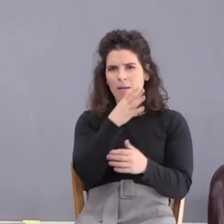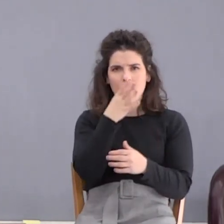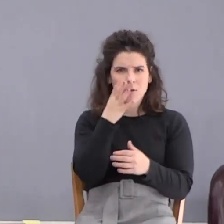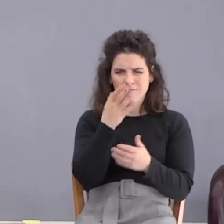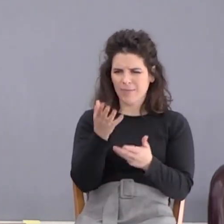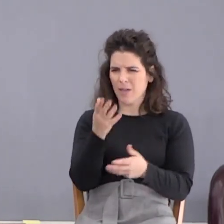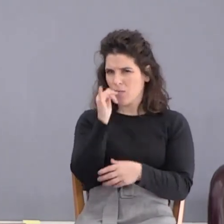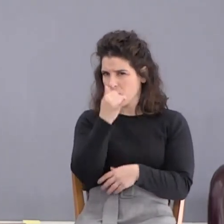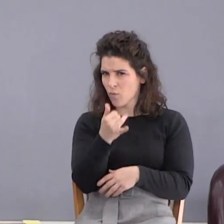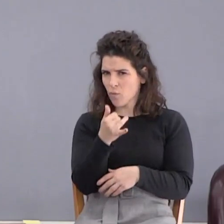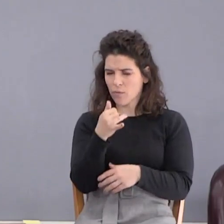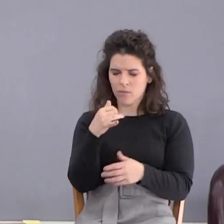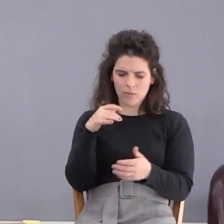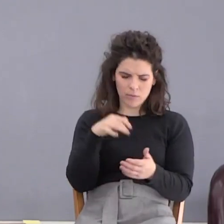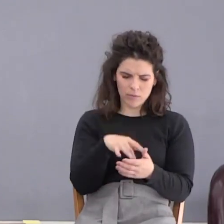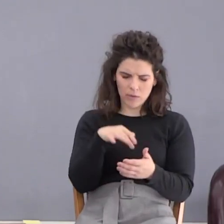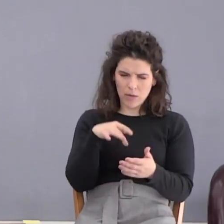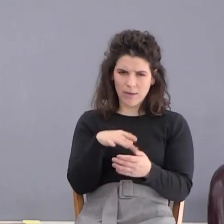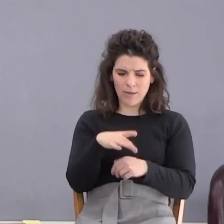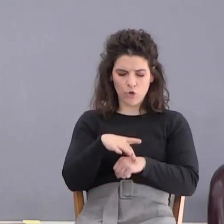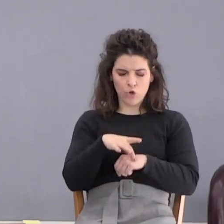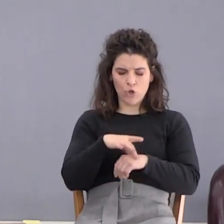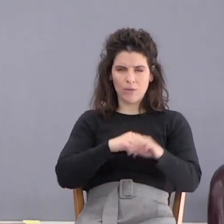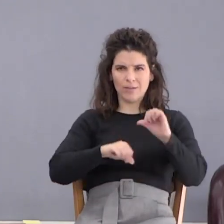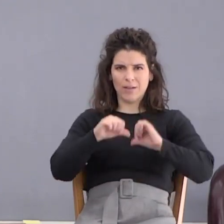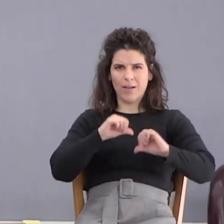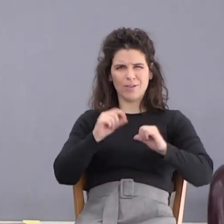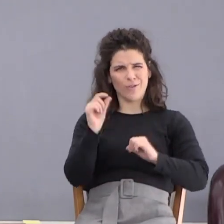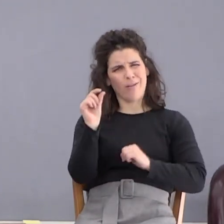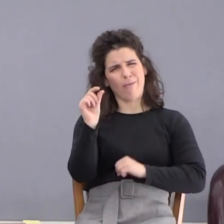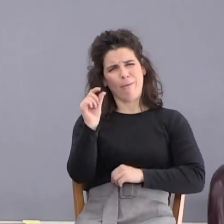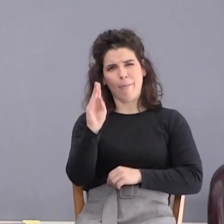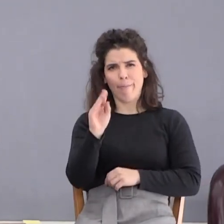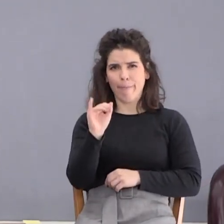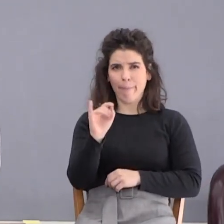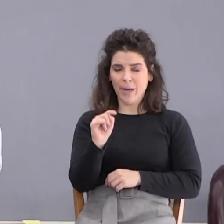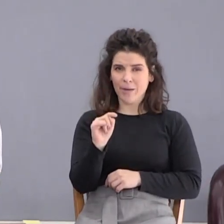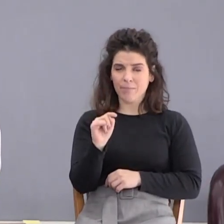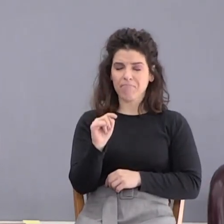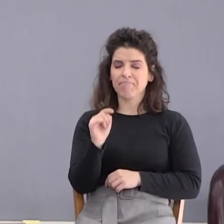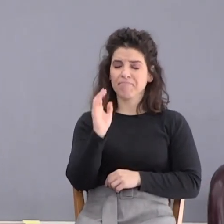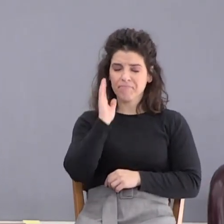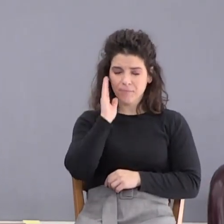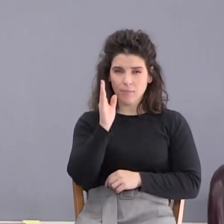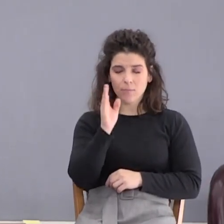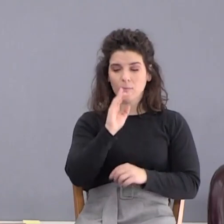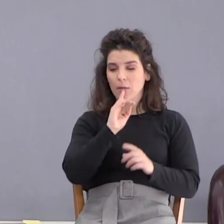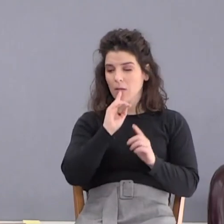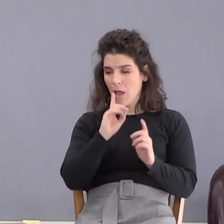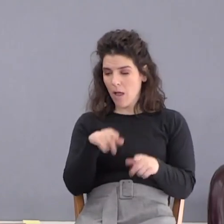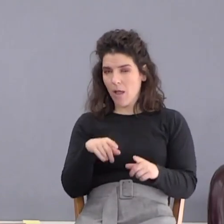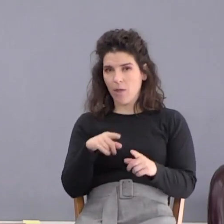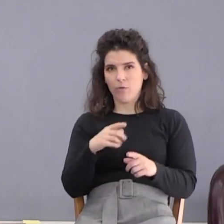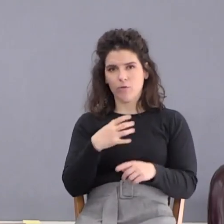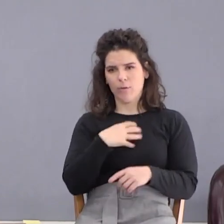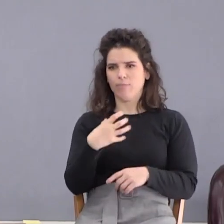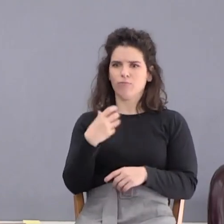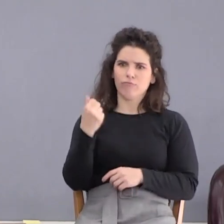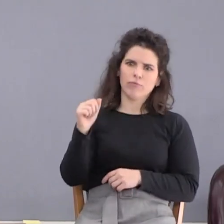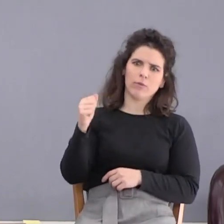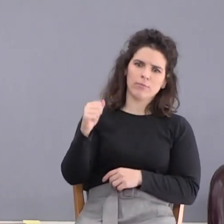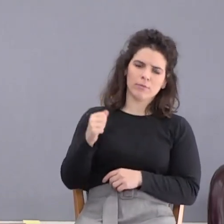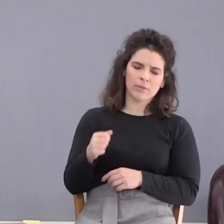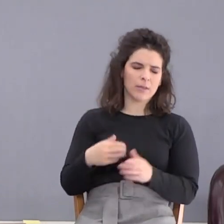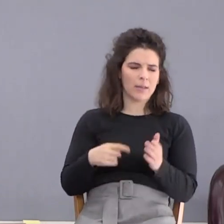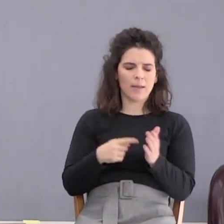fool. Study the earth sciences just a little bit, and it will answer these objections that are,